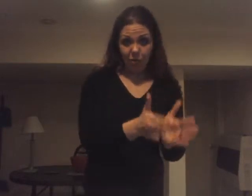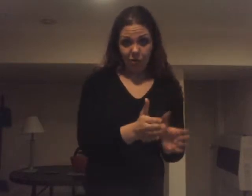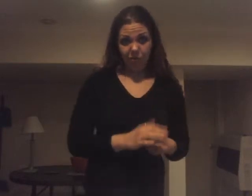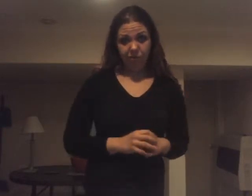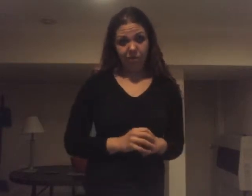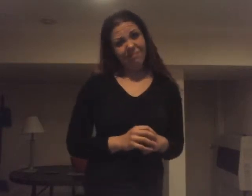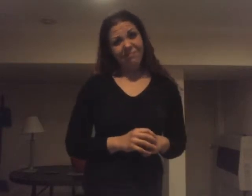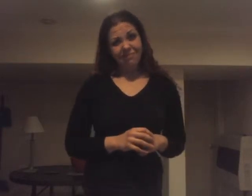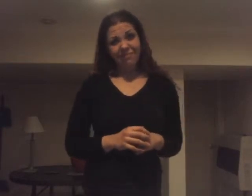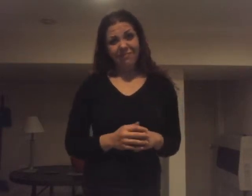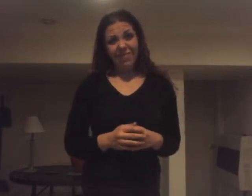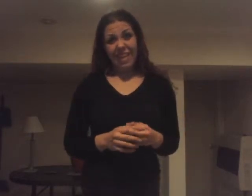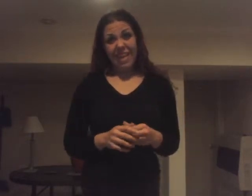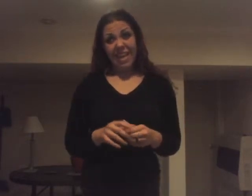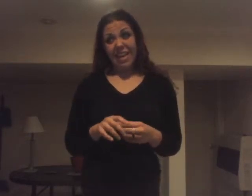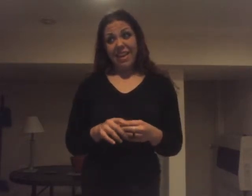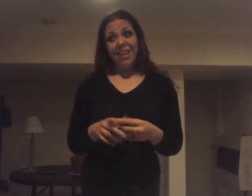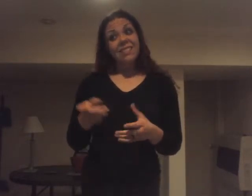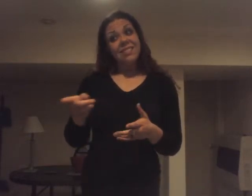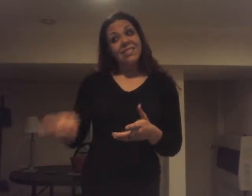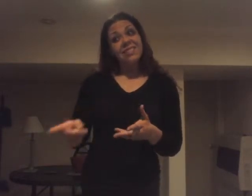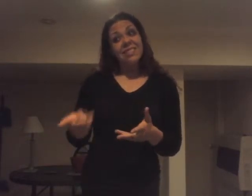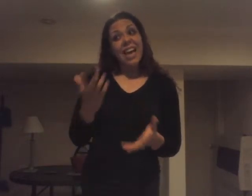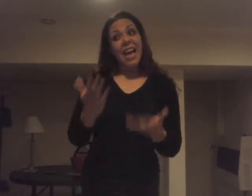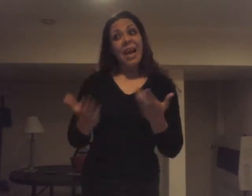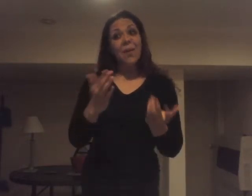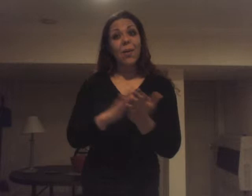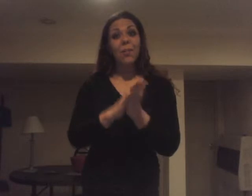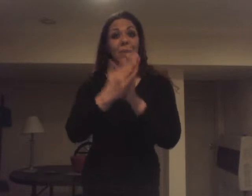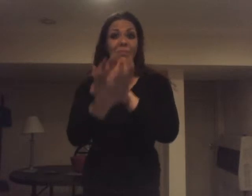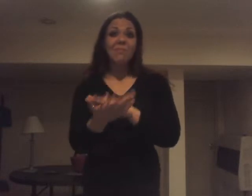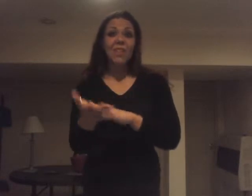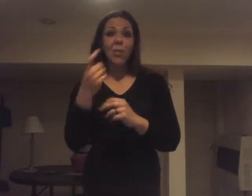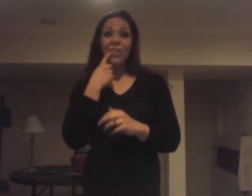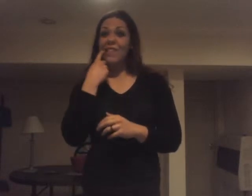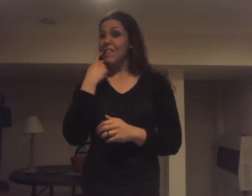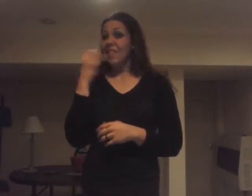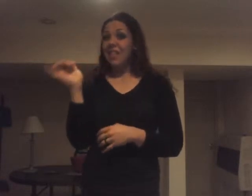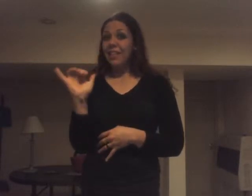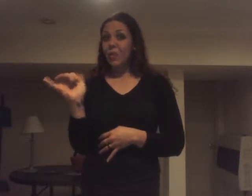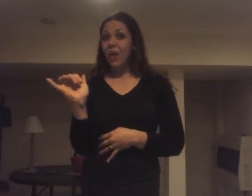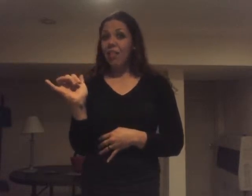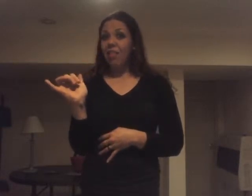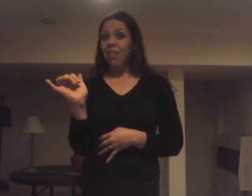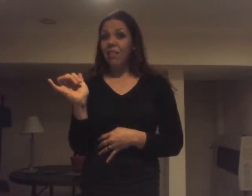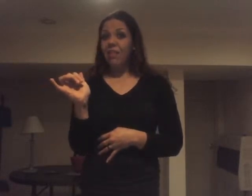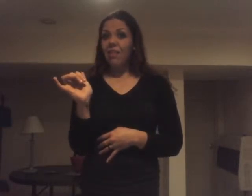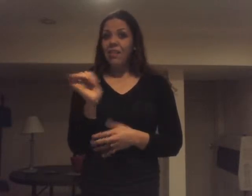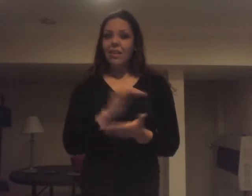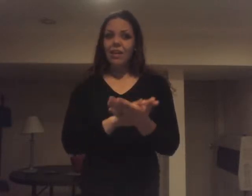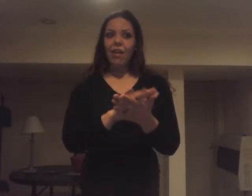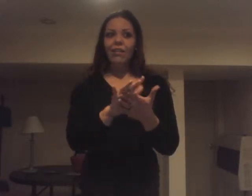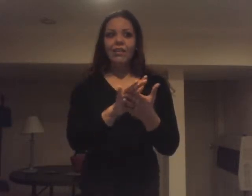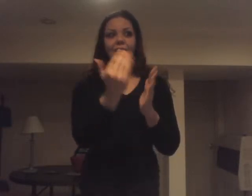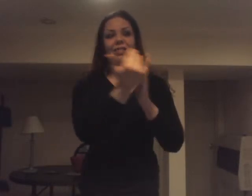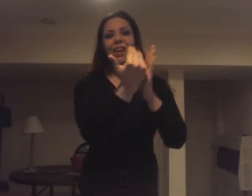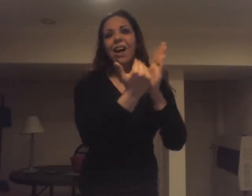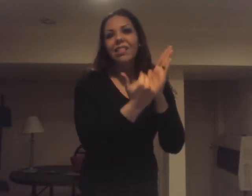They may turn out to be addictive as well. We're not quite sure. It's interesting that the NICE guidelines, the National Institute of